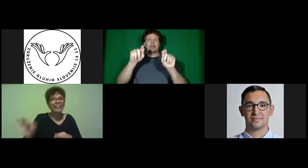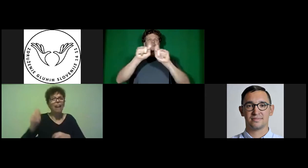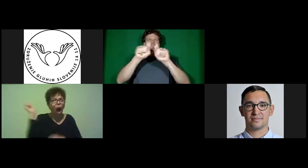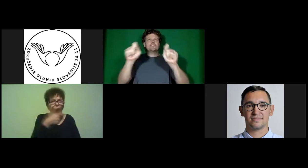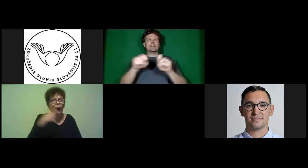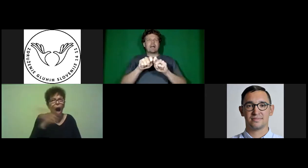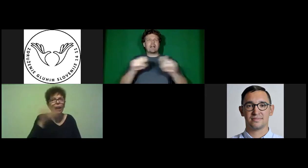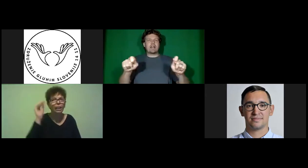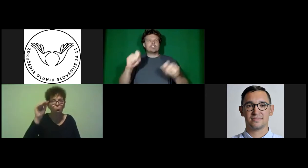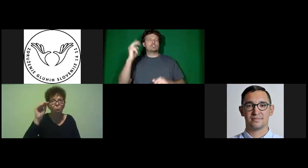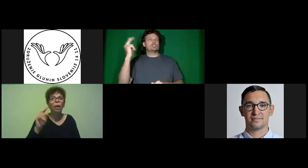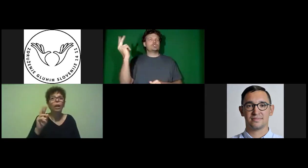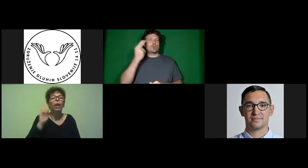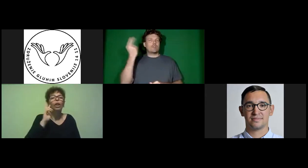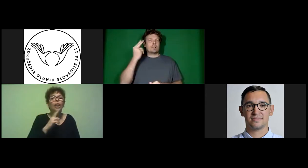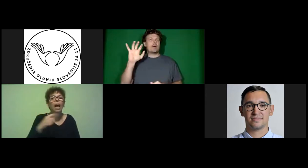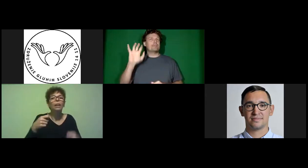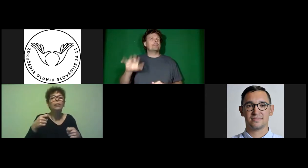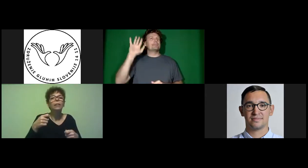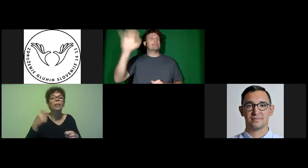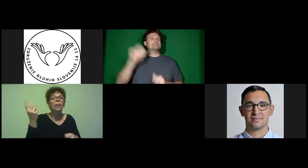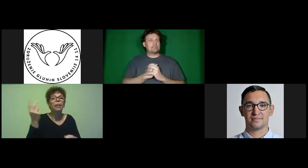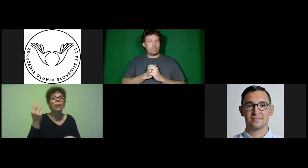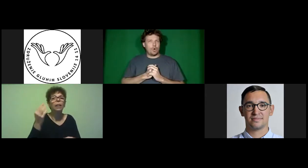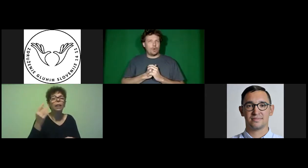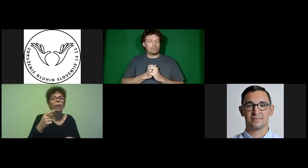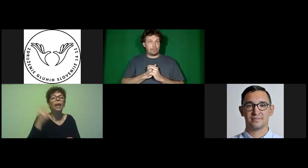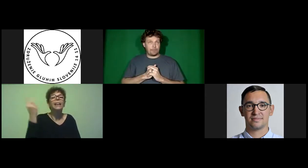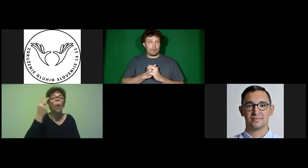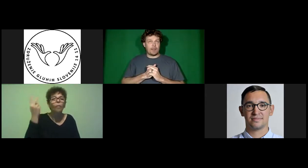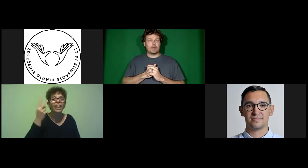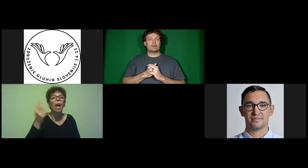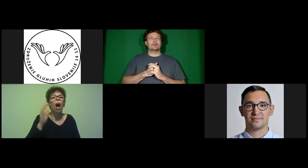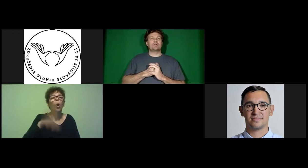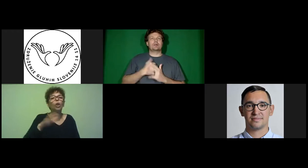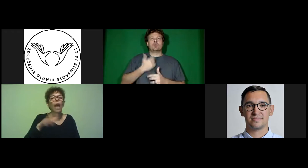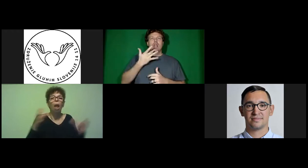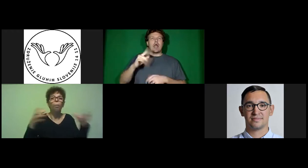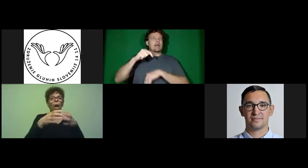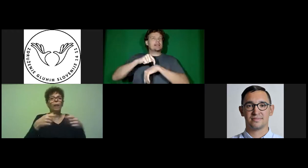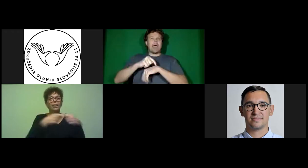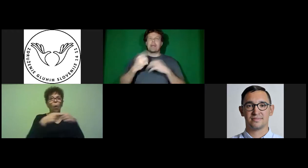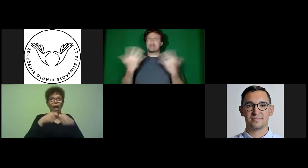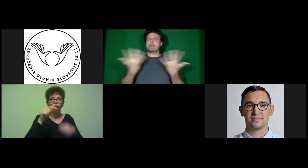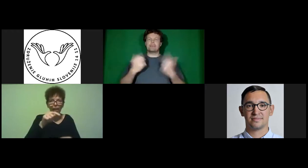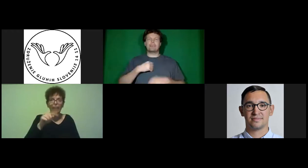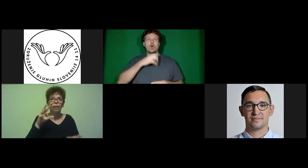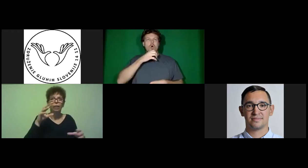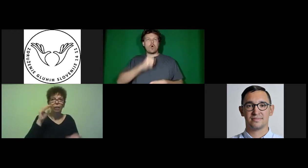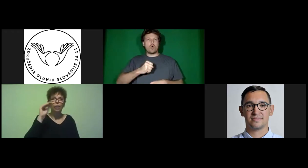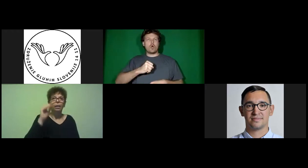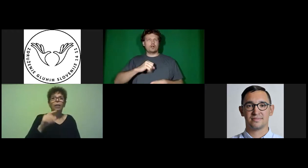He wrote letters, he advocated for me. He wrote to the Slovenian Basketball Federation.